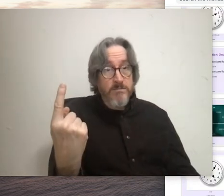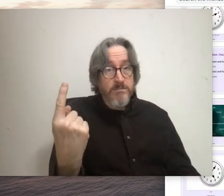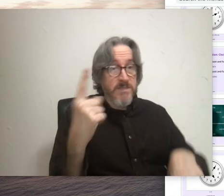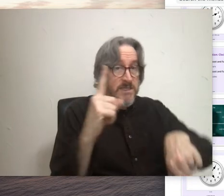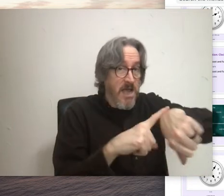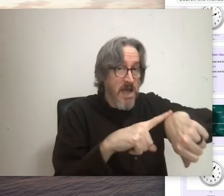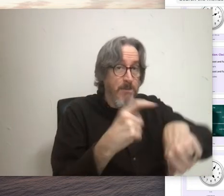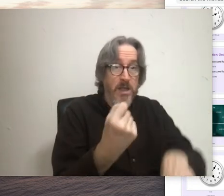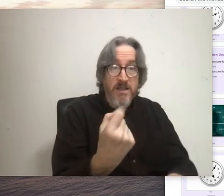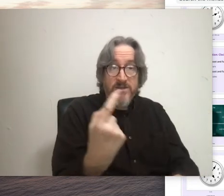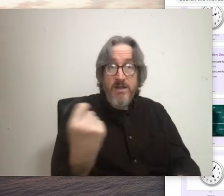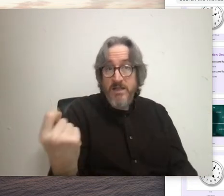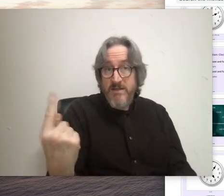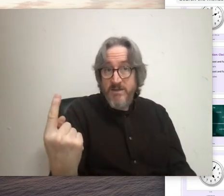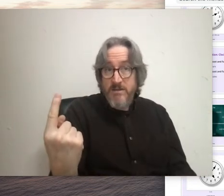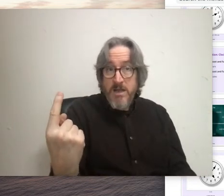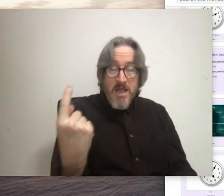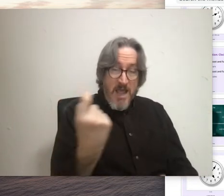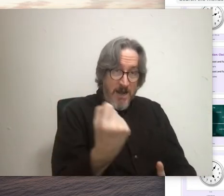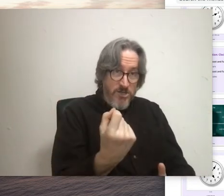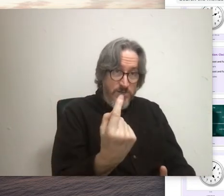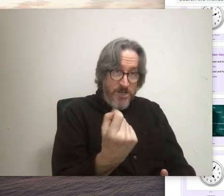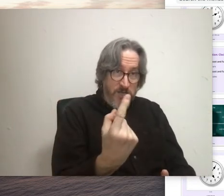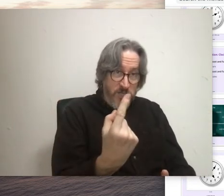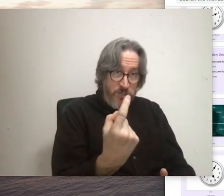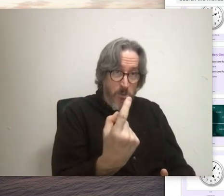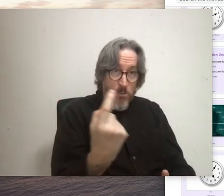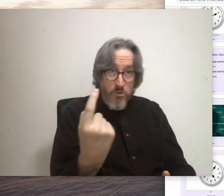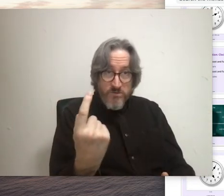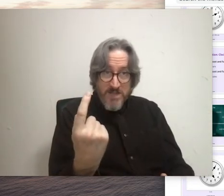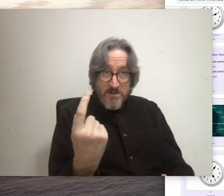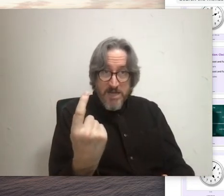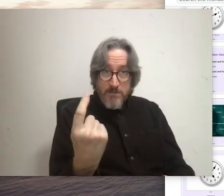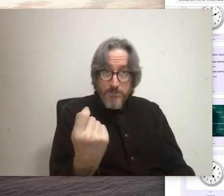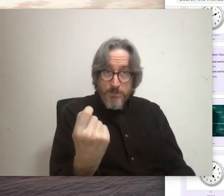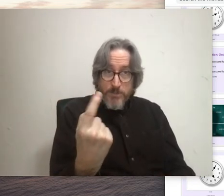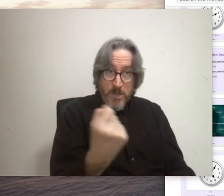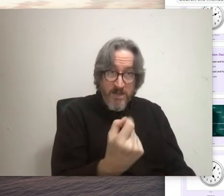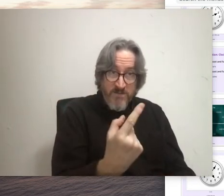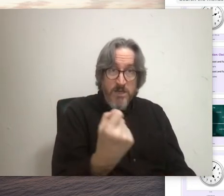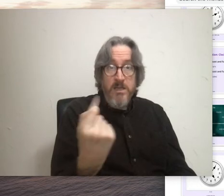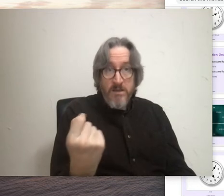11-11. Time 11-11. And I'm just doing a small move to the outside.